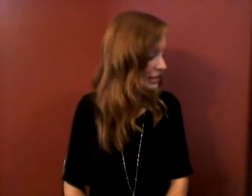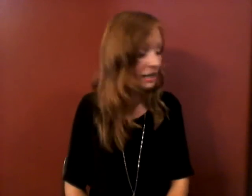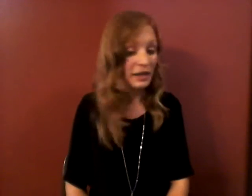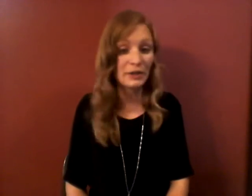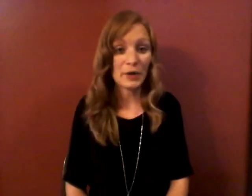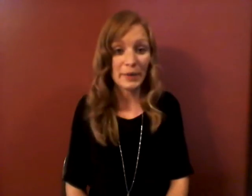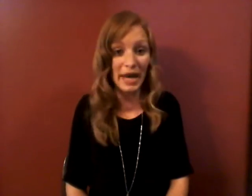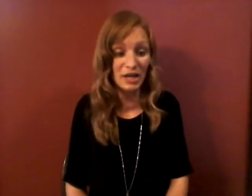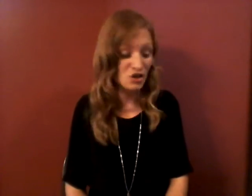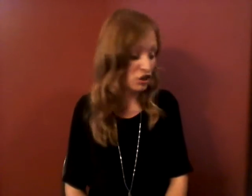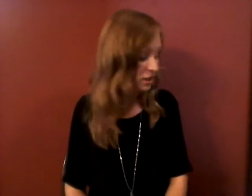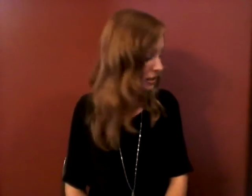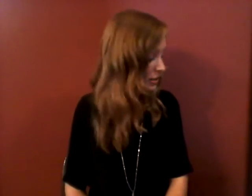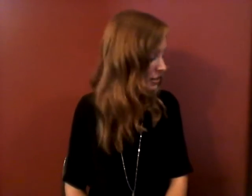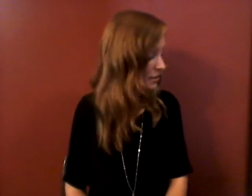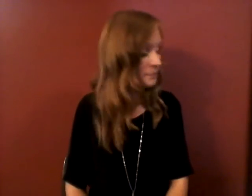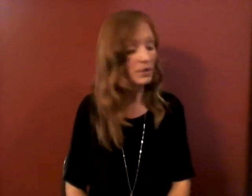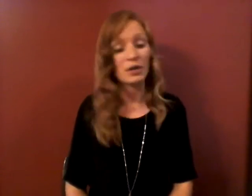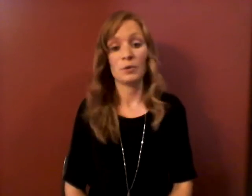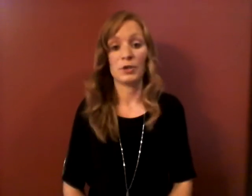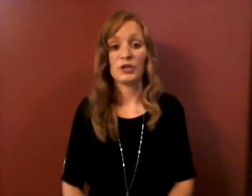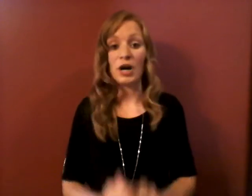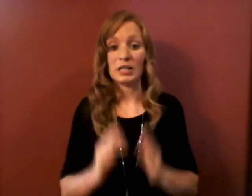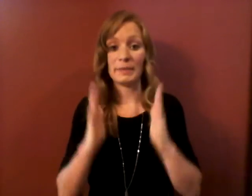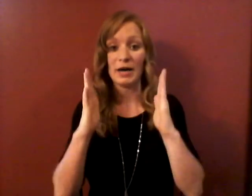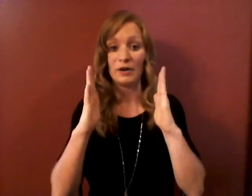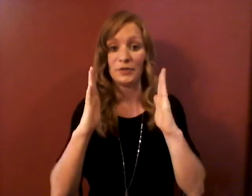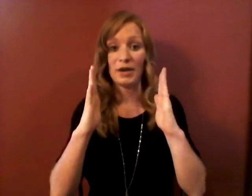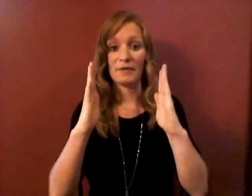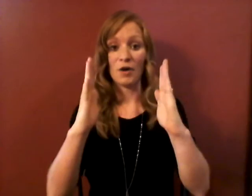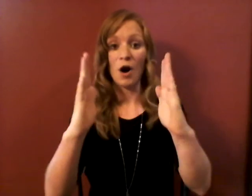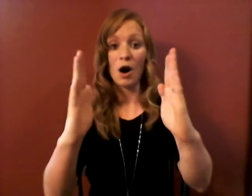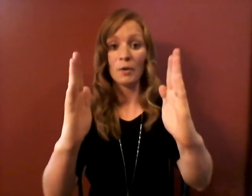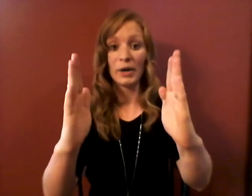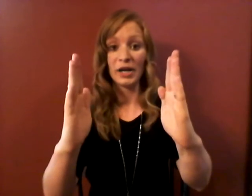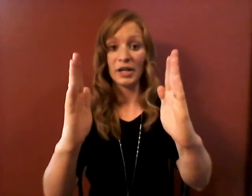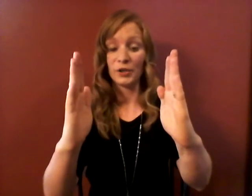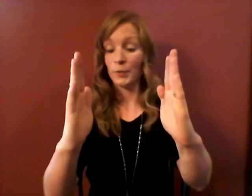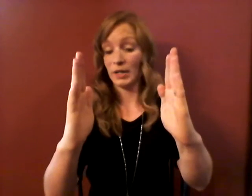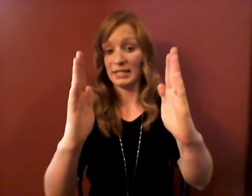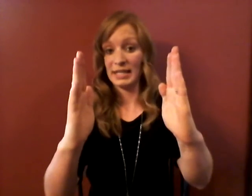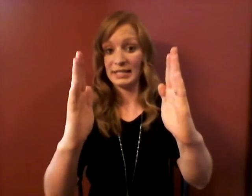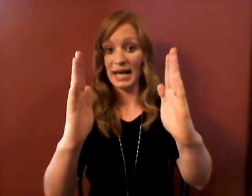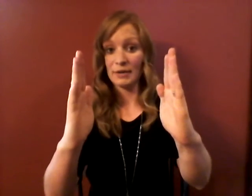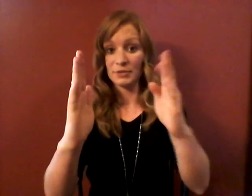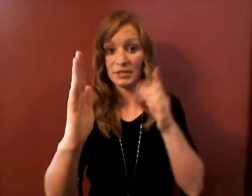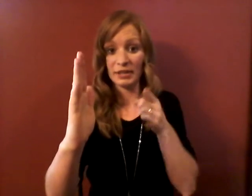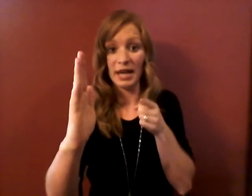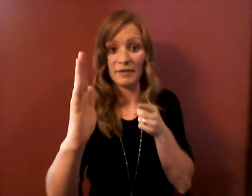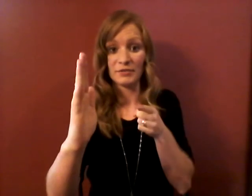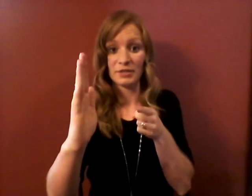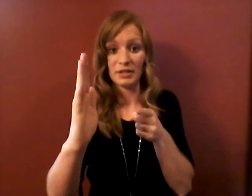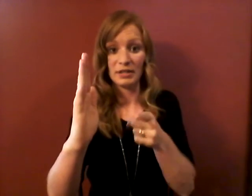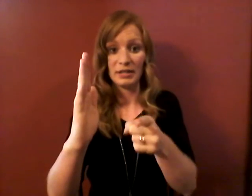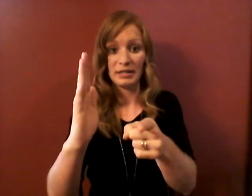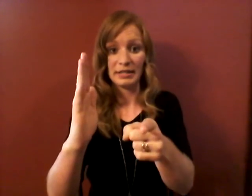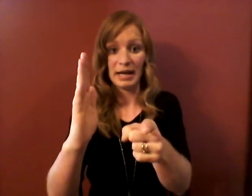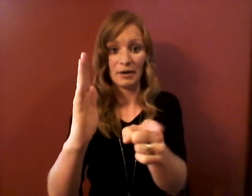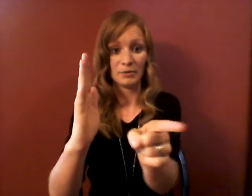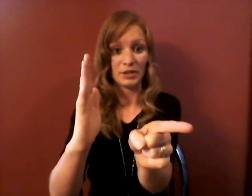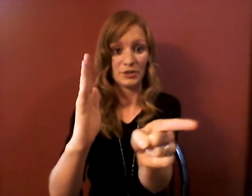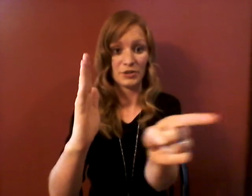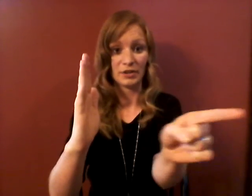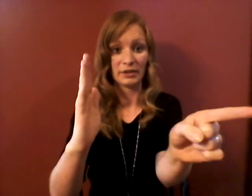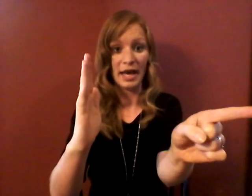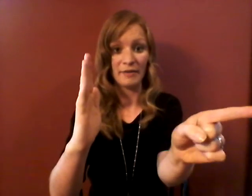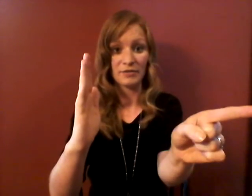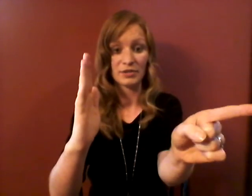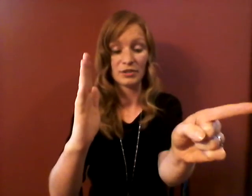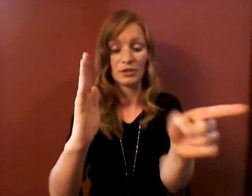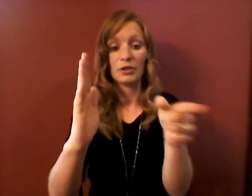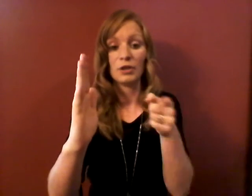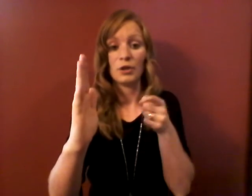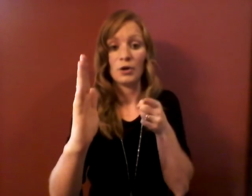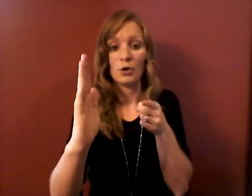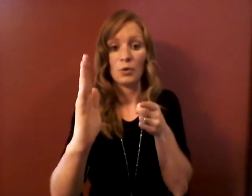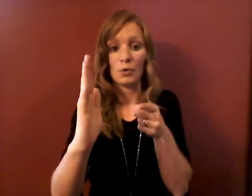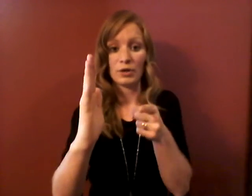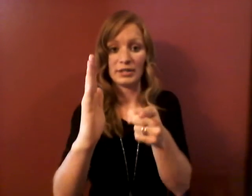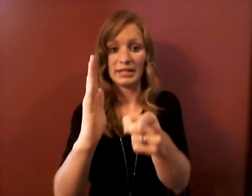Telling locations, we talked about if you have a hallway and you want to say down to the left, down and to the left, or